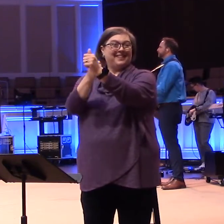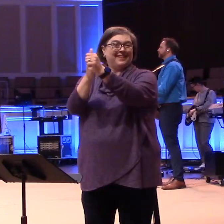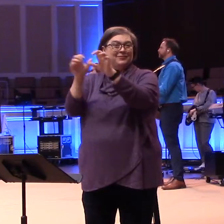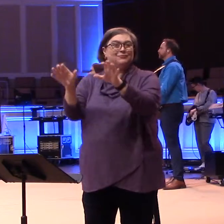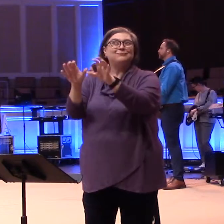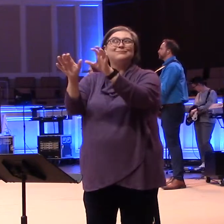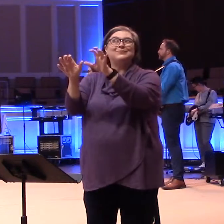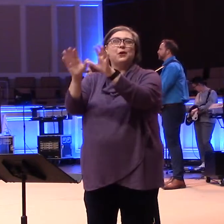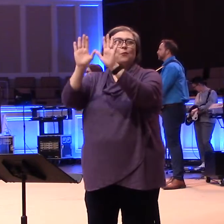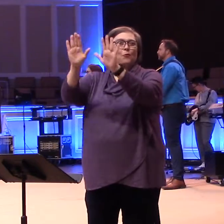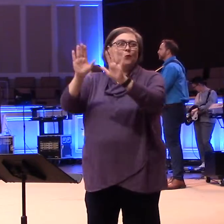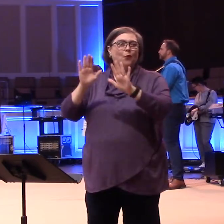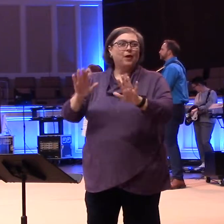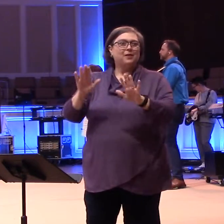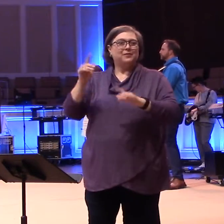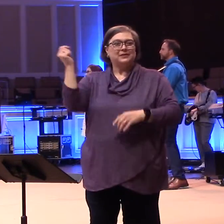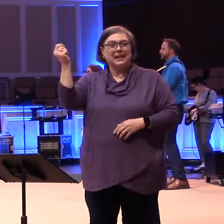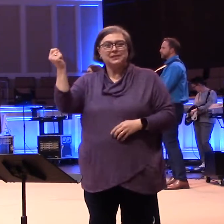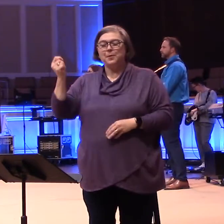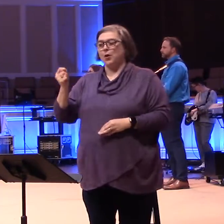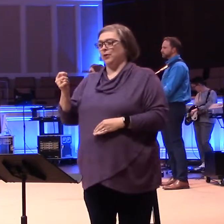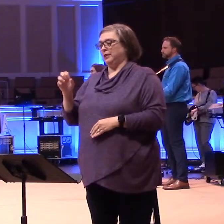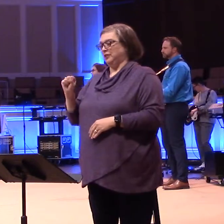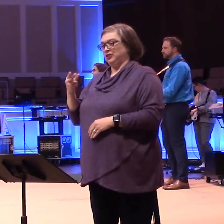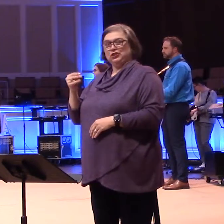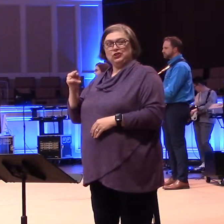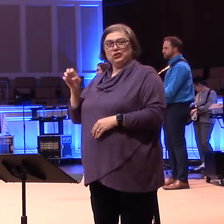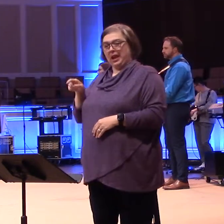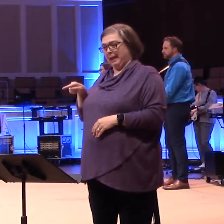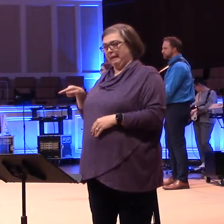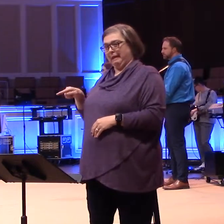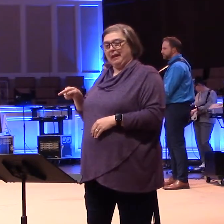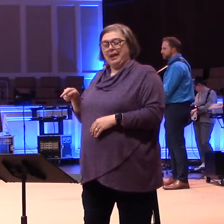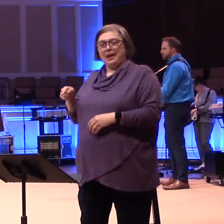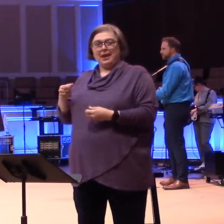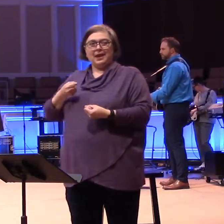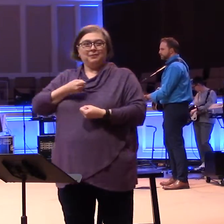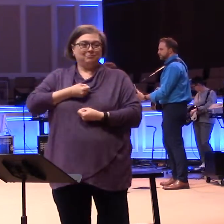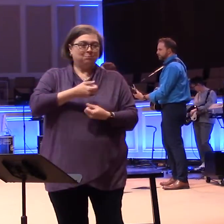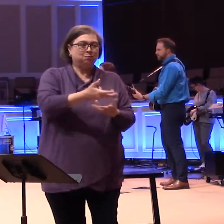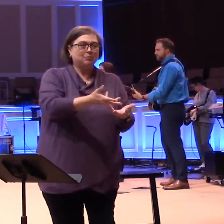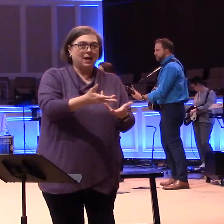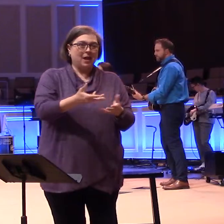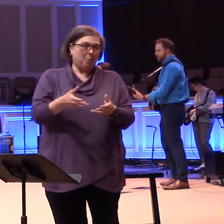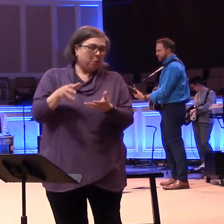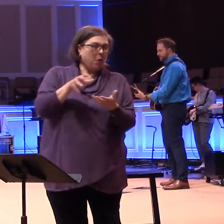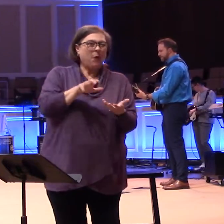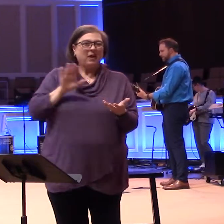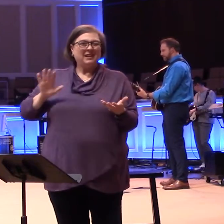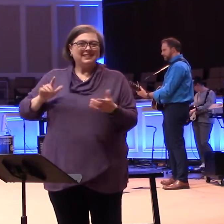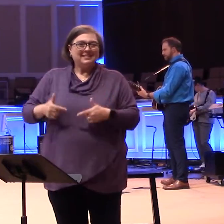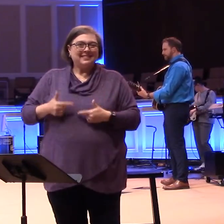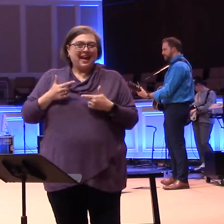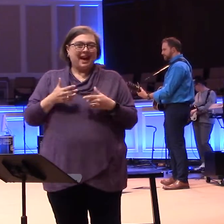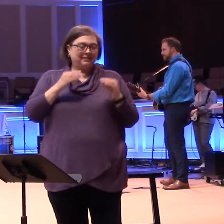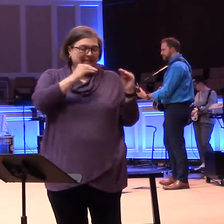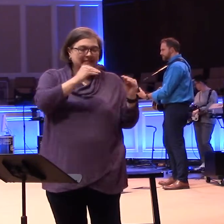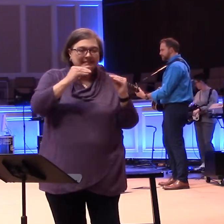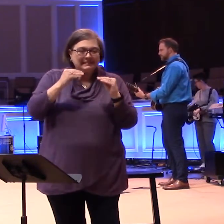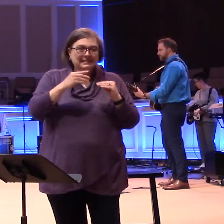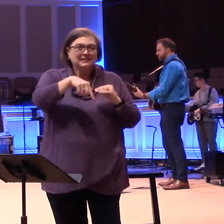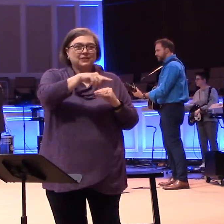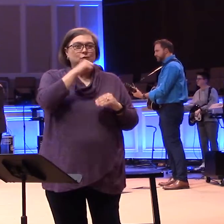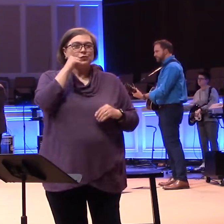testimony there. Shane pouring his life into those girls in Bible study, them receiving Christ and then coming in front of us as a